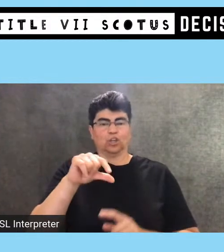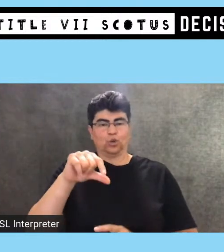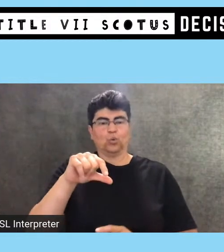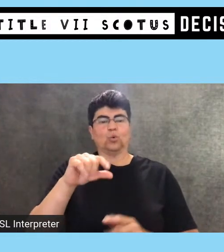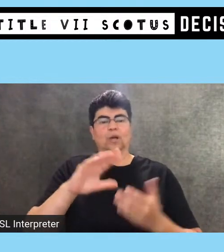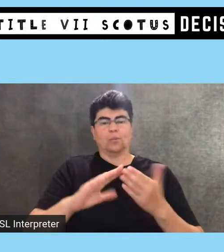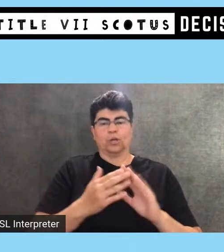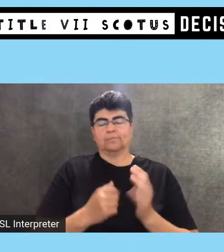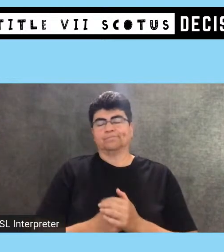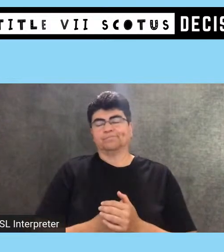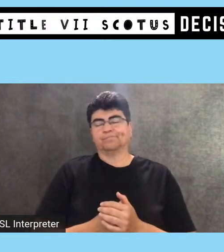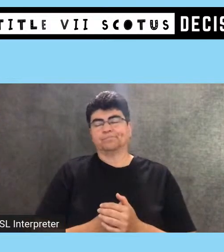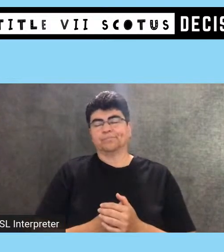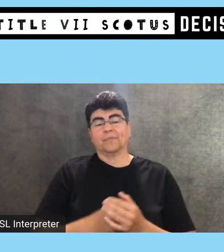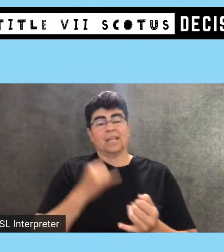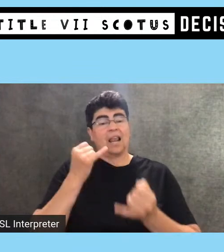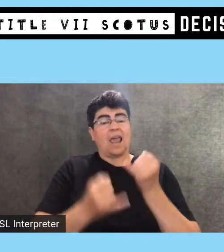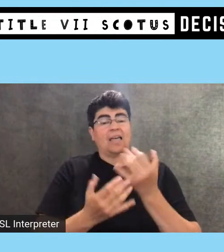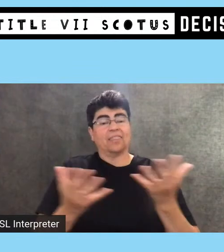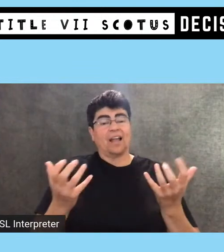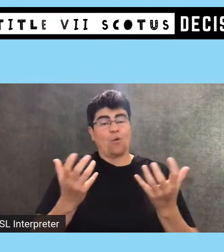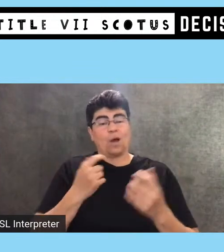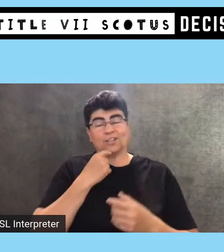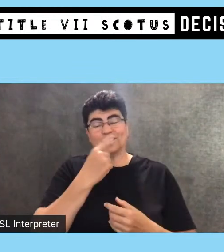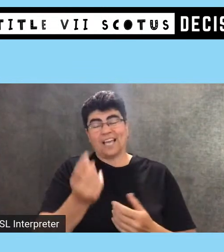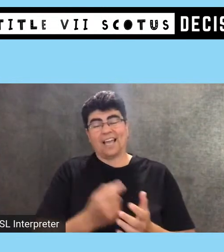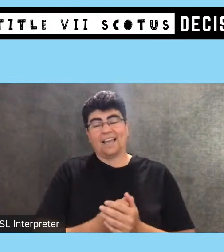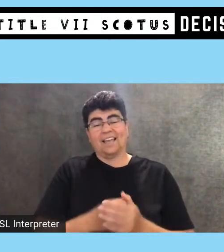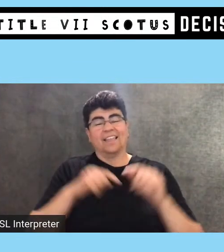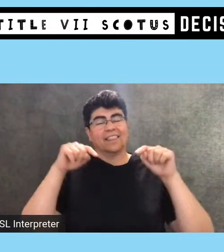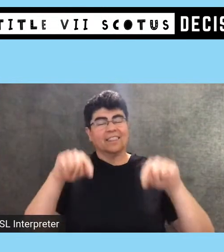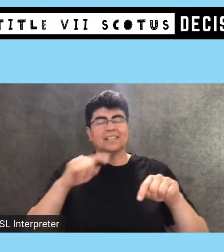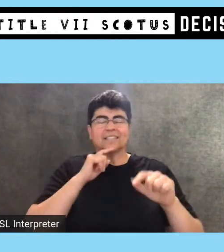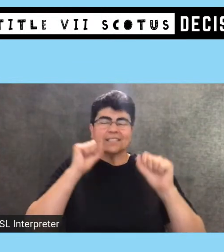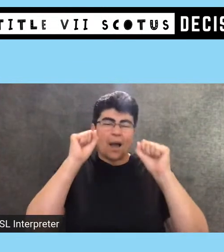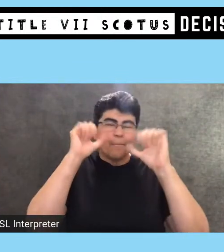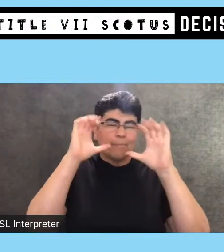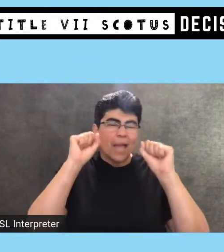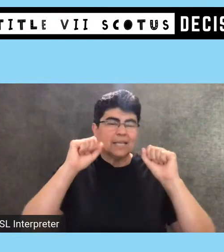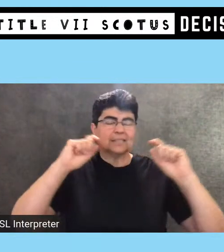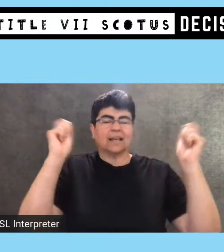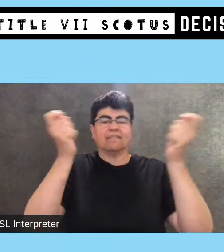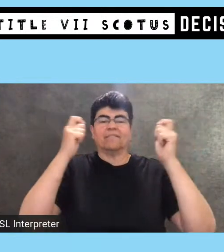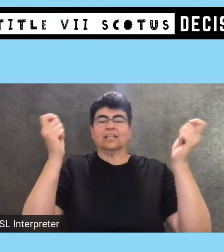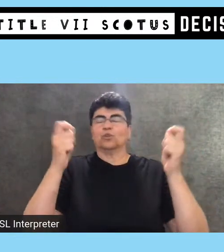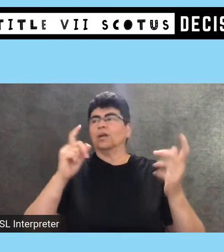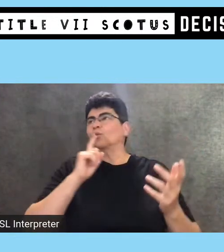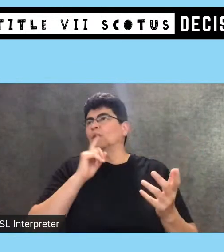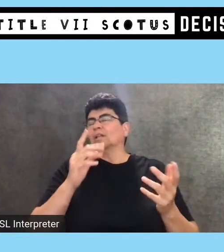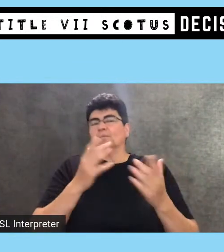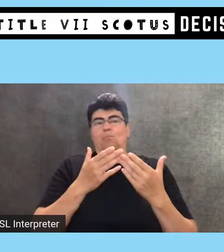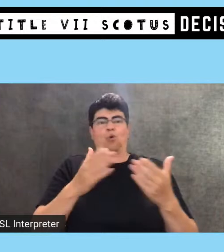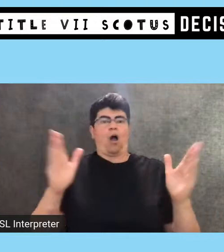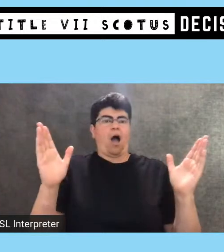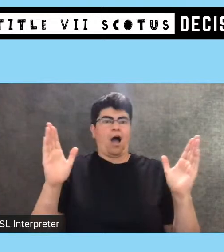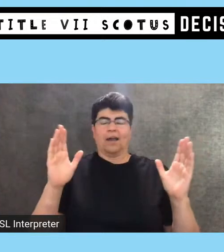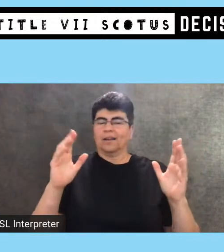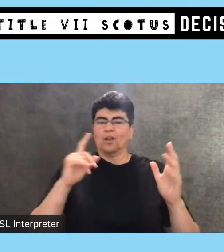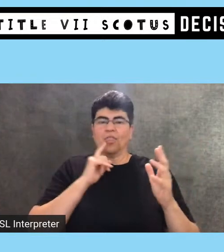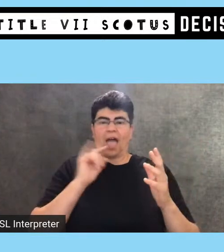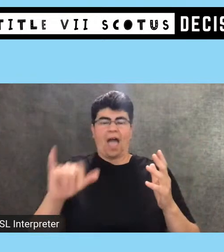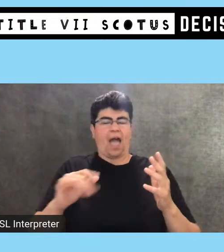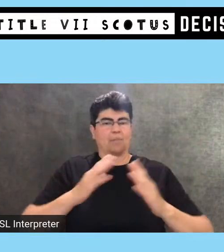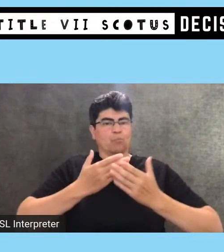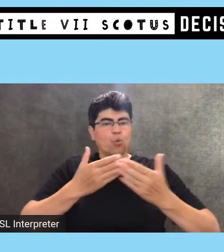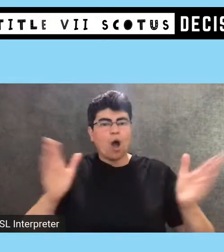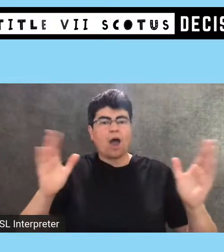The last thing I want to say is this is an amazing victory. It's a broad holding that broadly